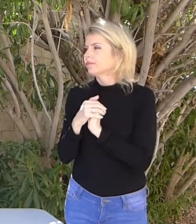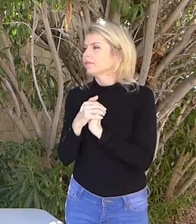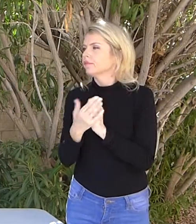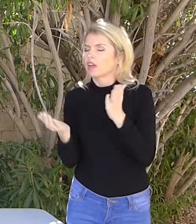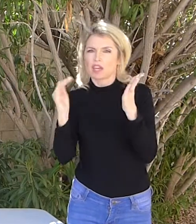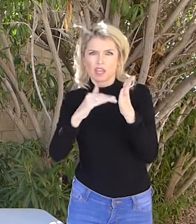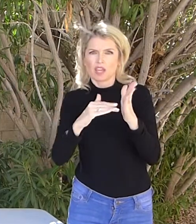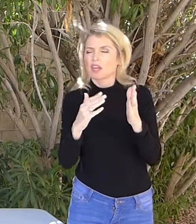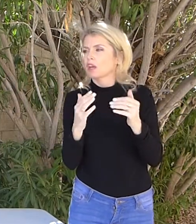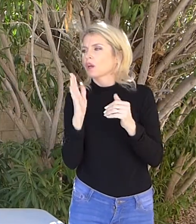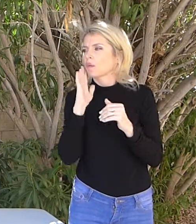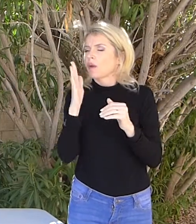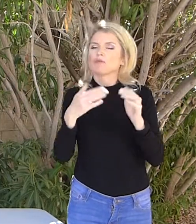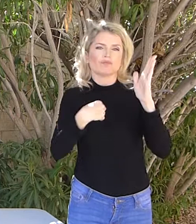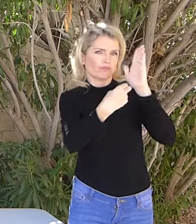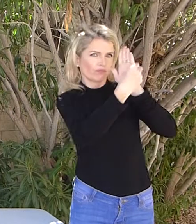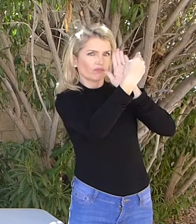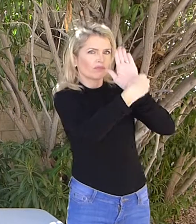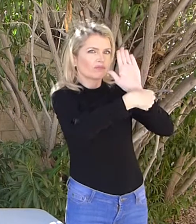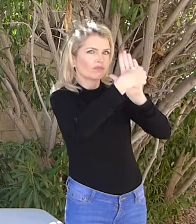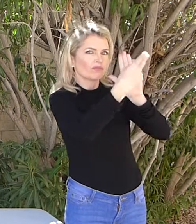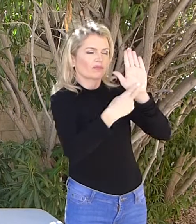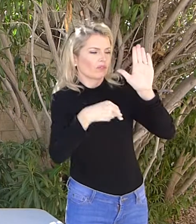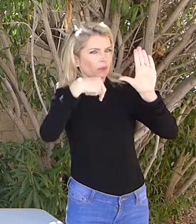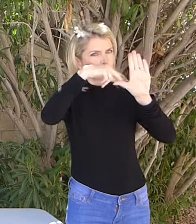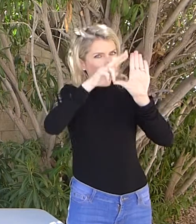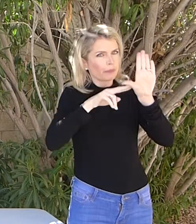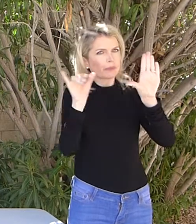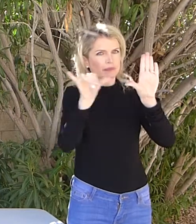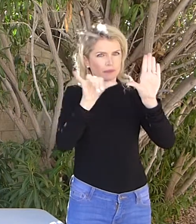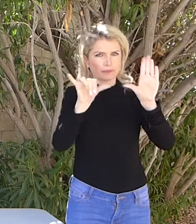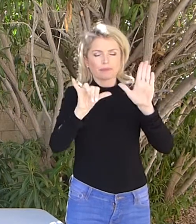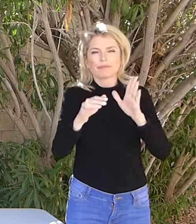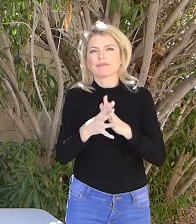again, I'm going to go to the sides here.